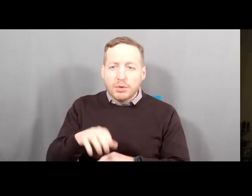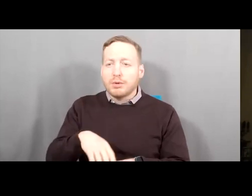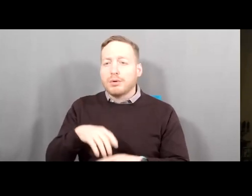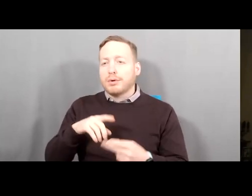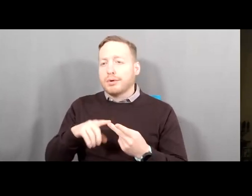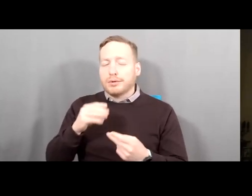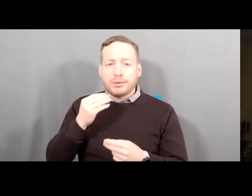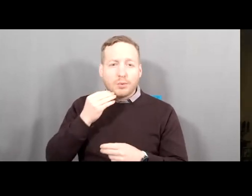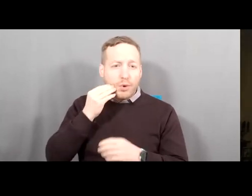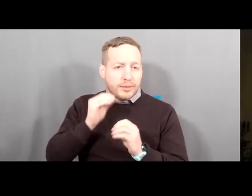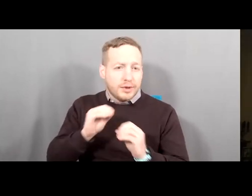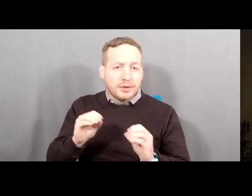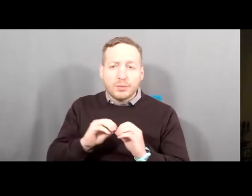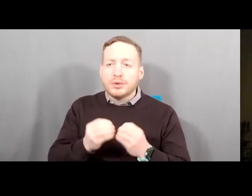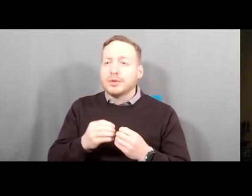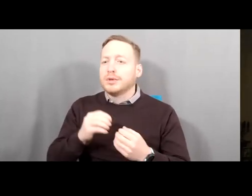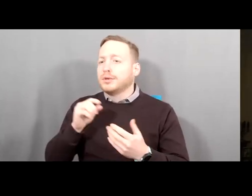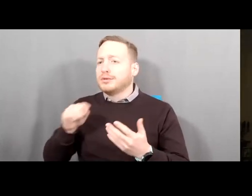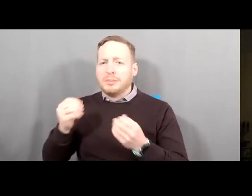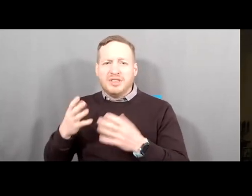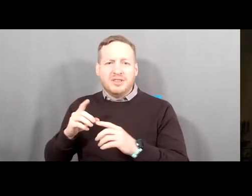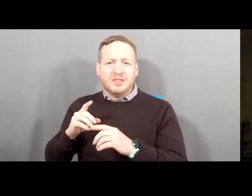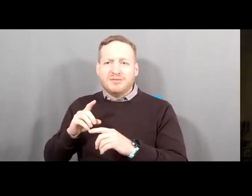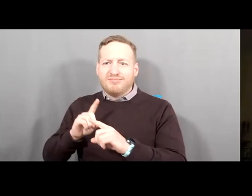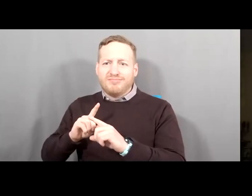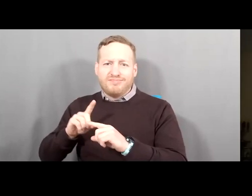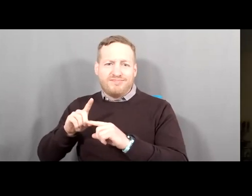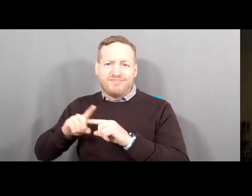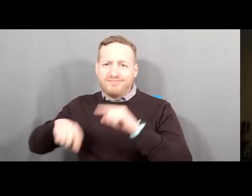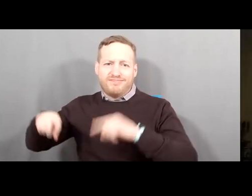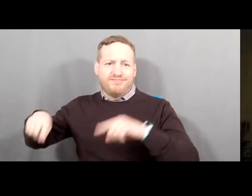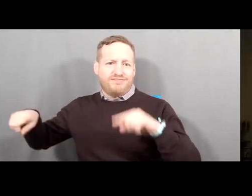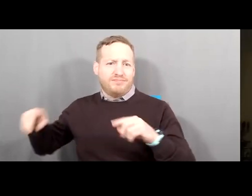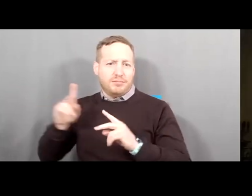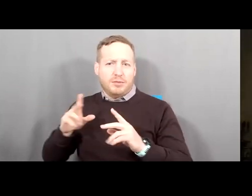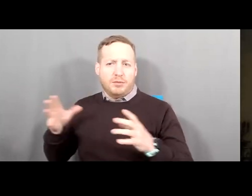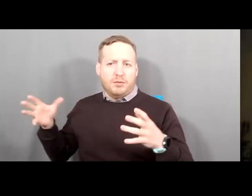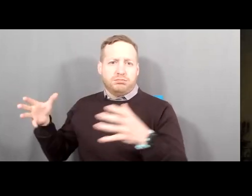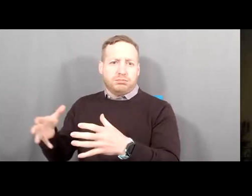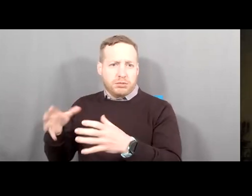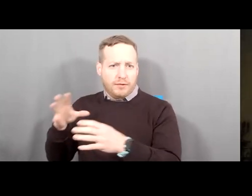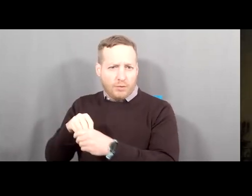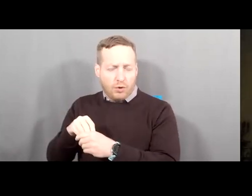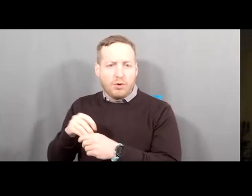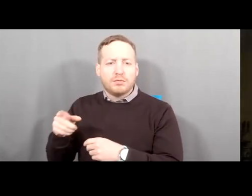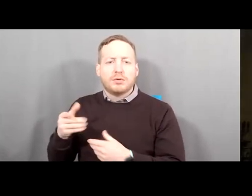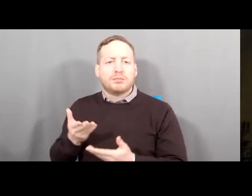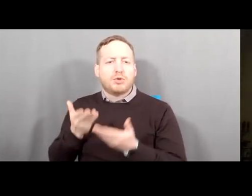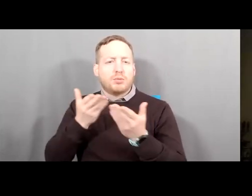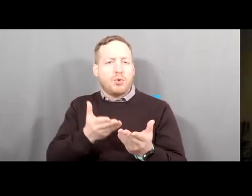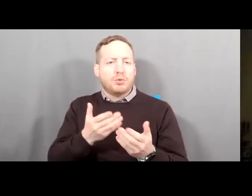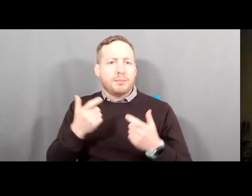you know, by working with Black, Indigenous people of color,